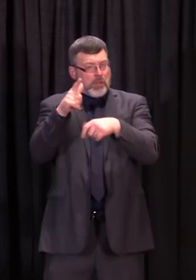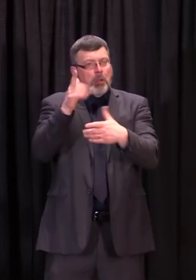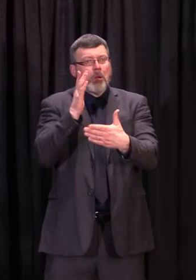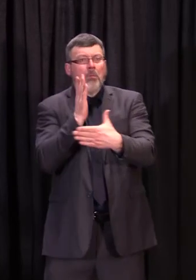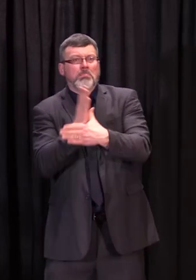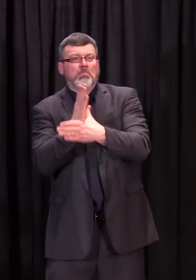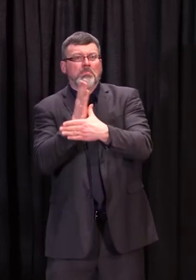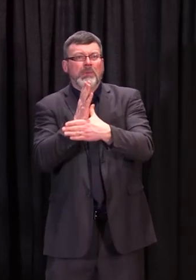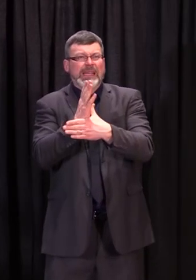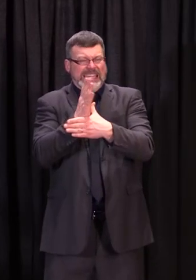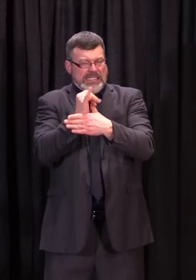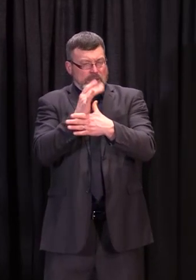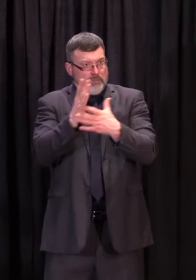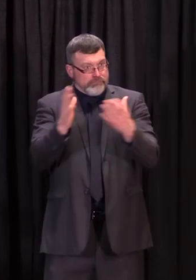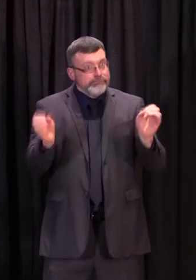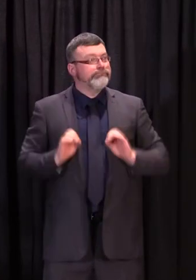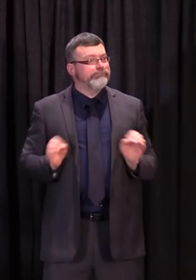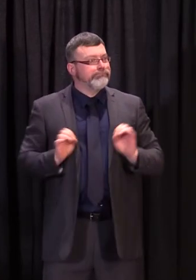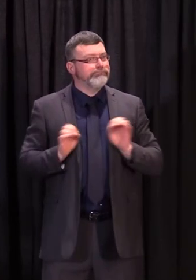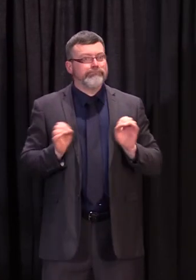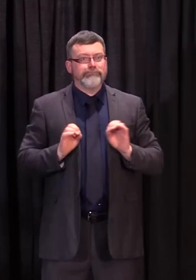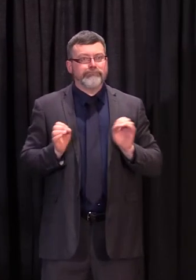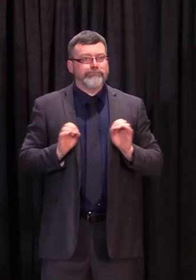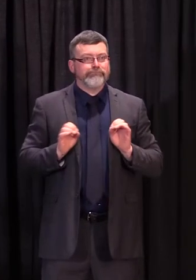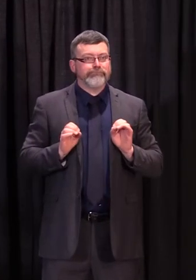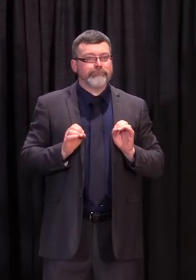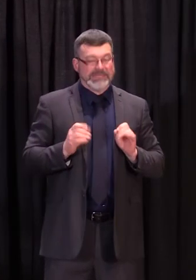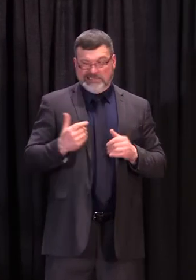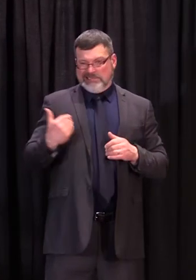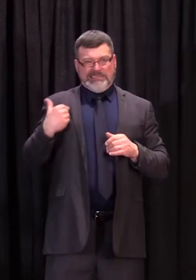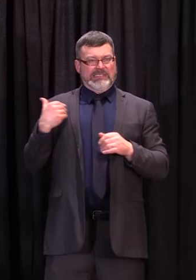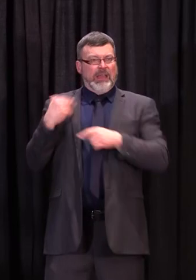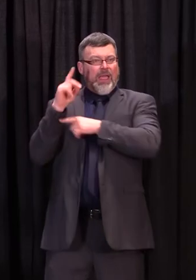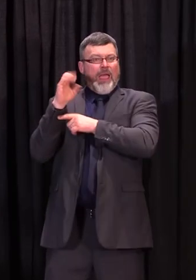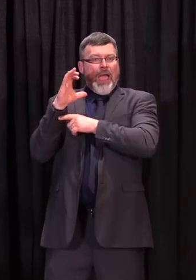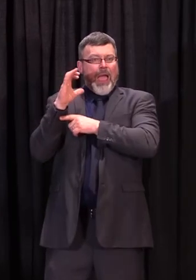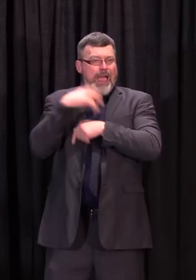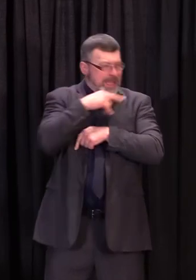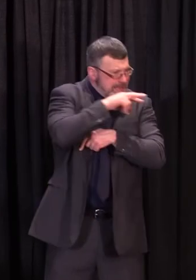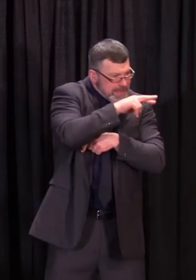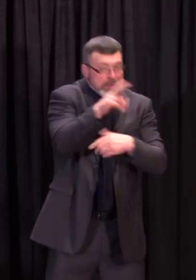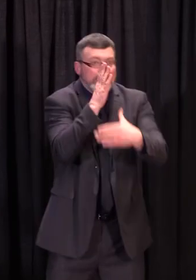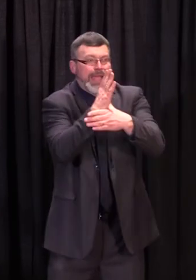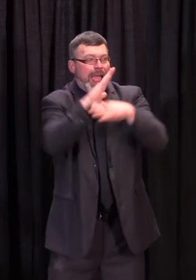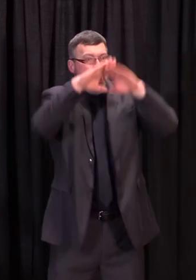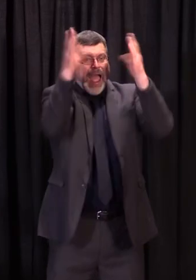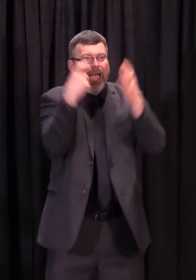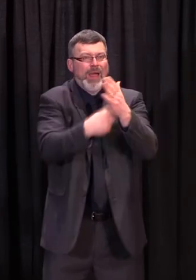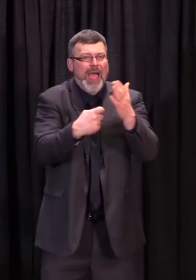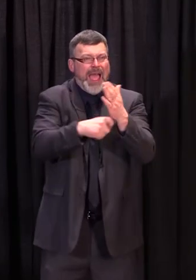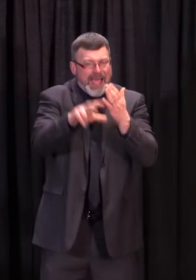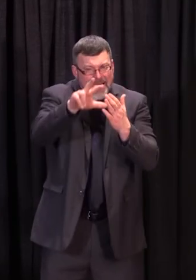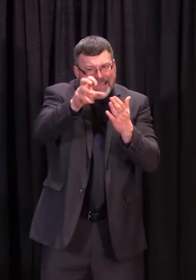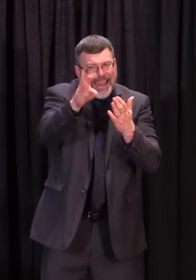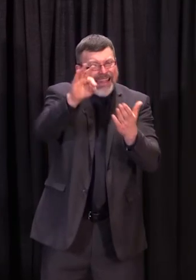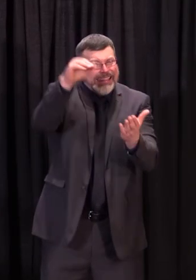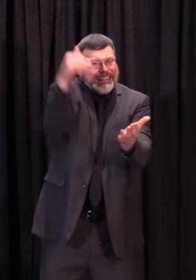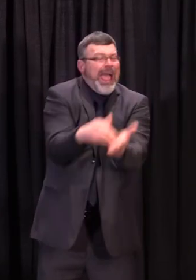non-existent. As of December, the median home price was more than